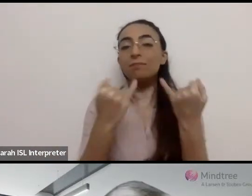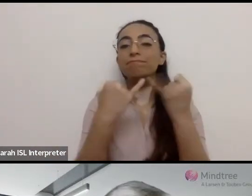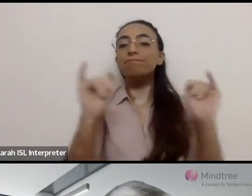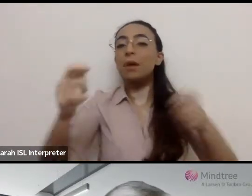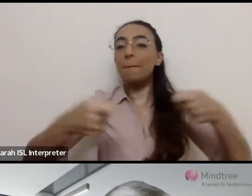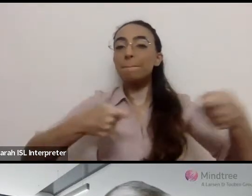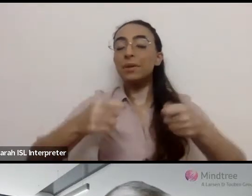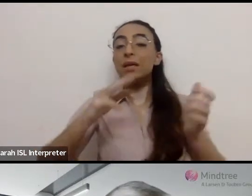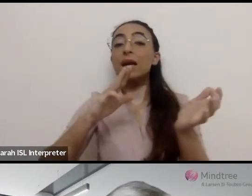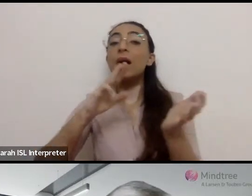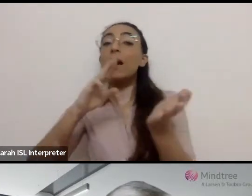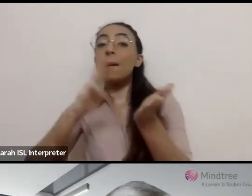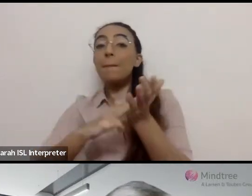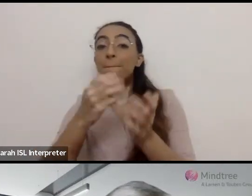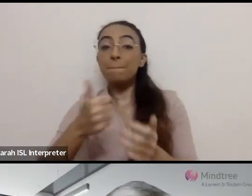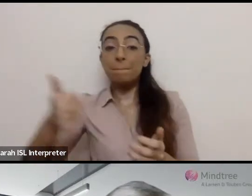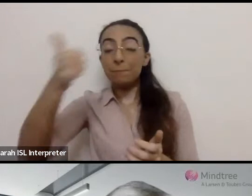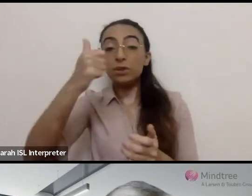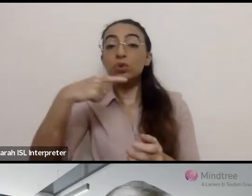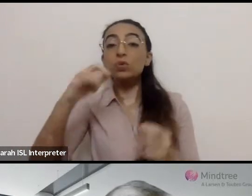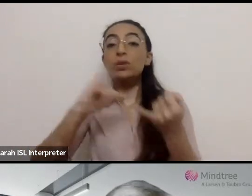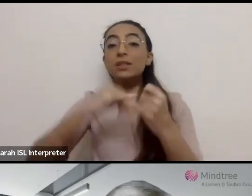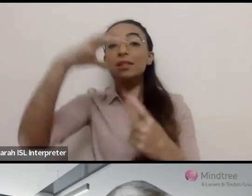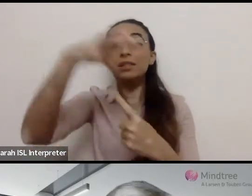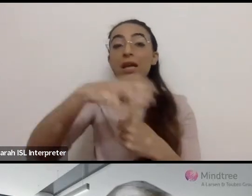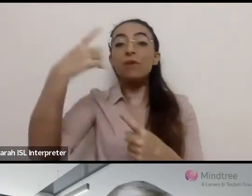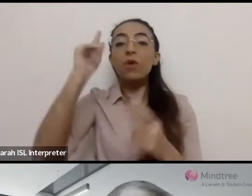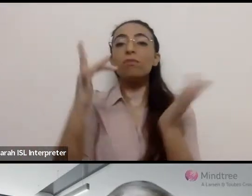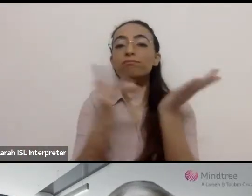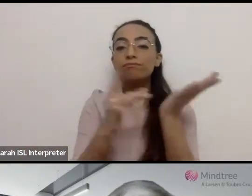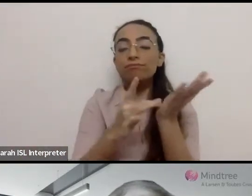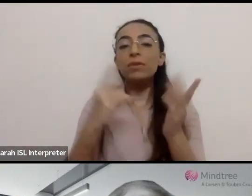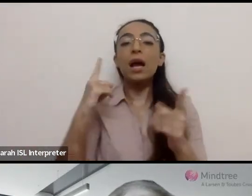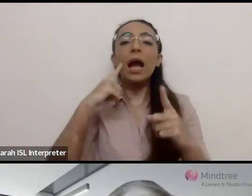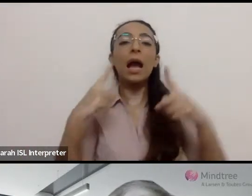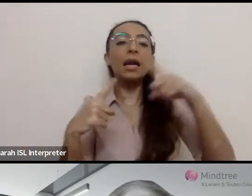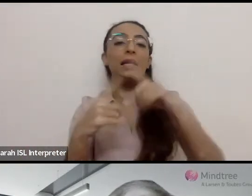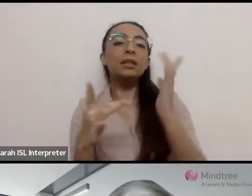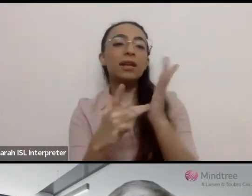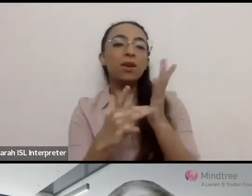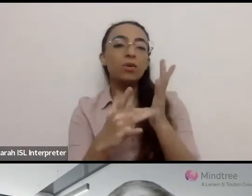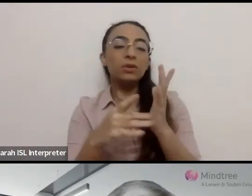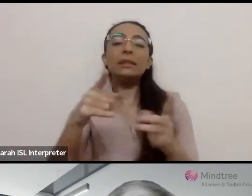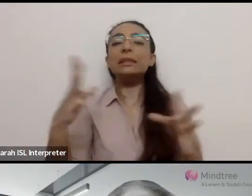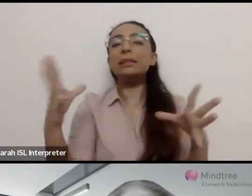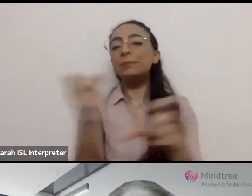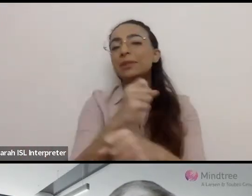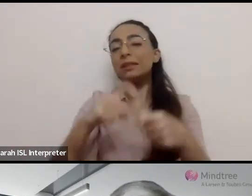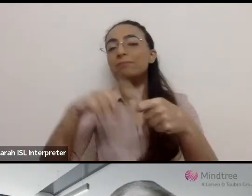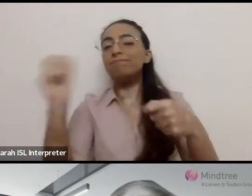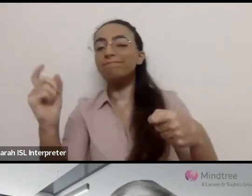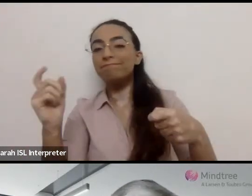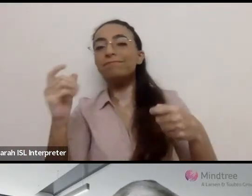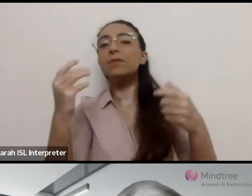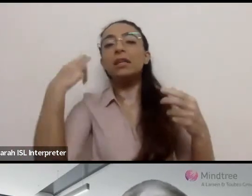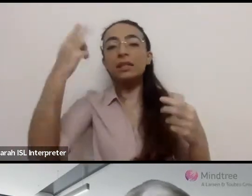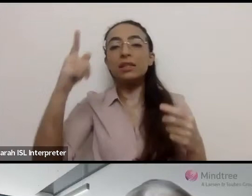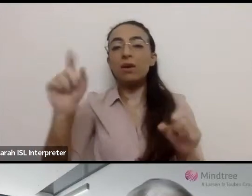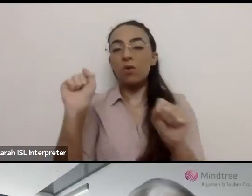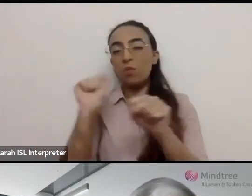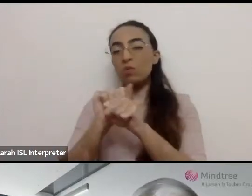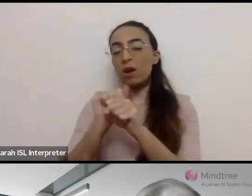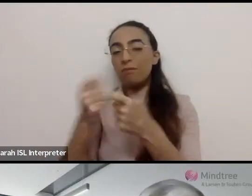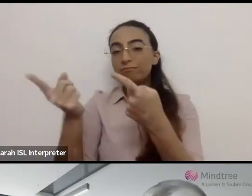of State in the Ministry of Electronics and Information Technology. He backed out, probably due to some